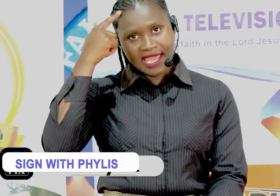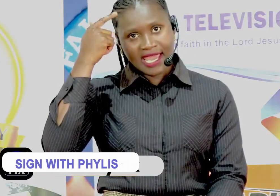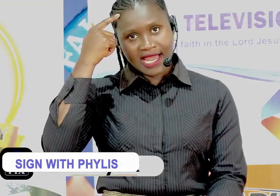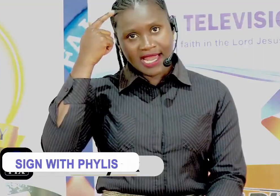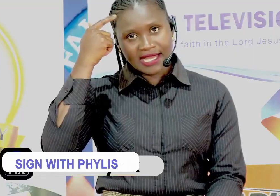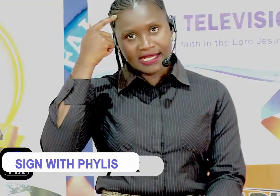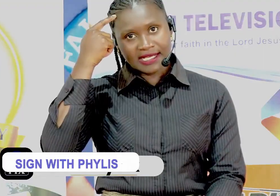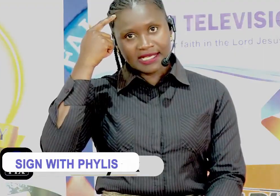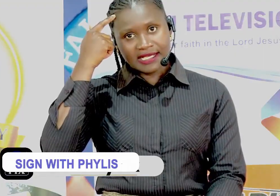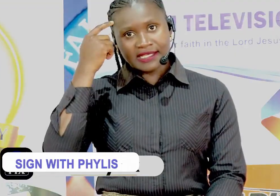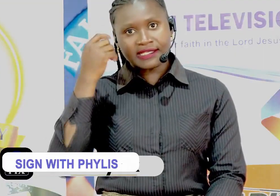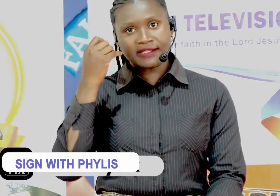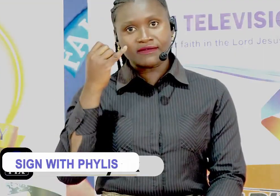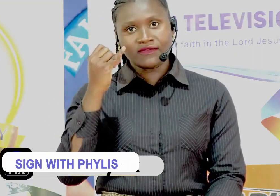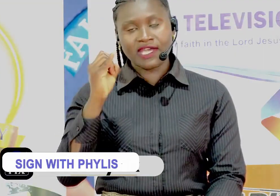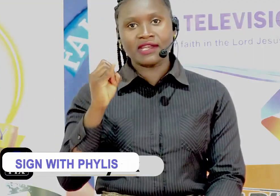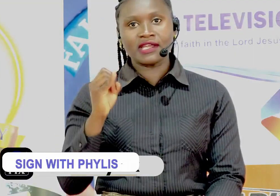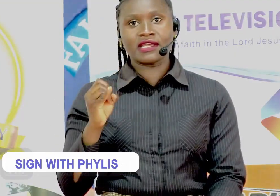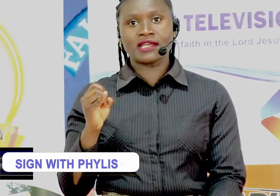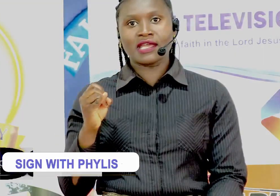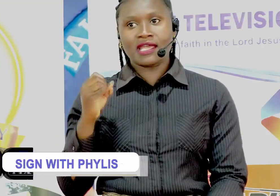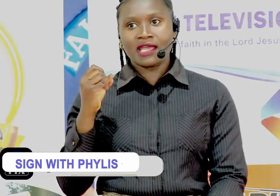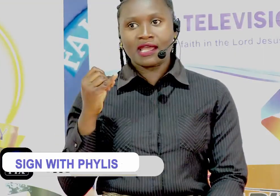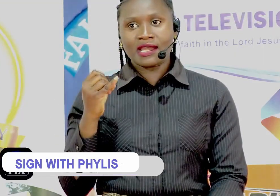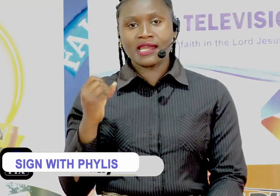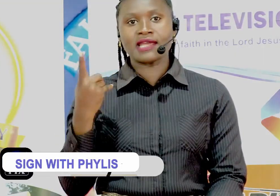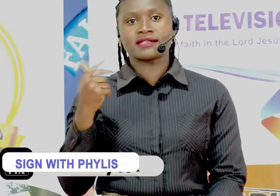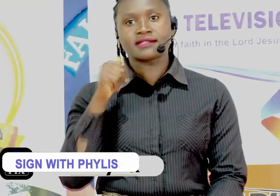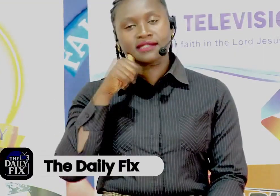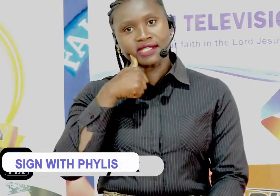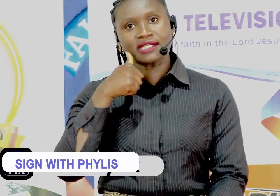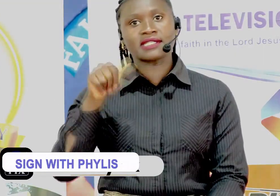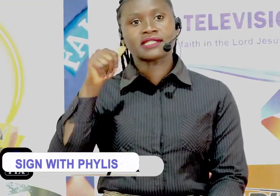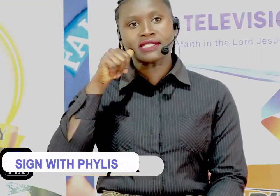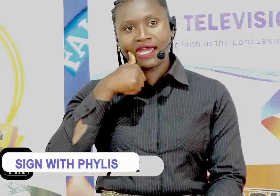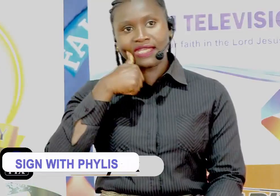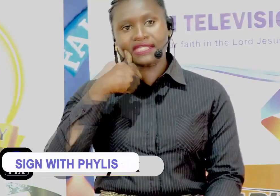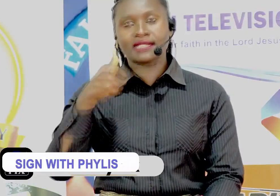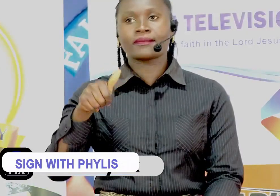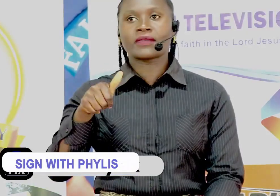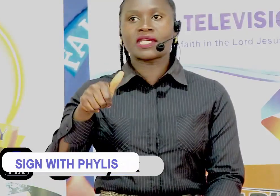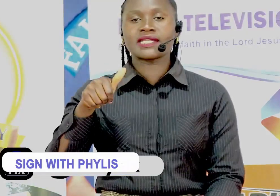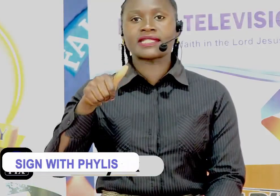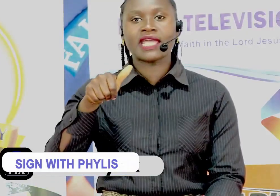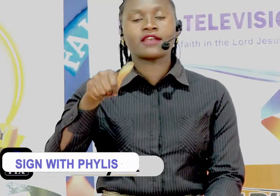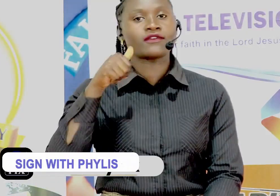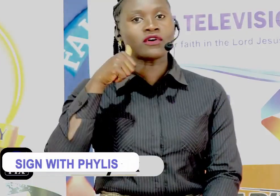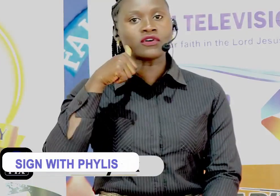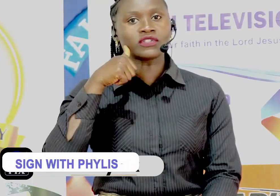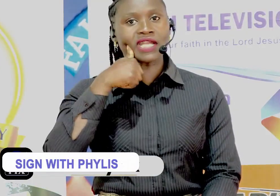hair, very nice. This is nice. This is a sign for nice.